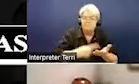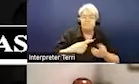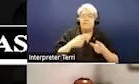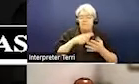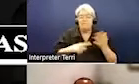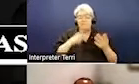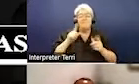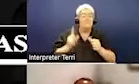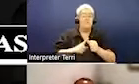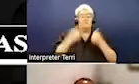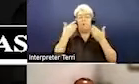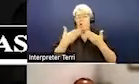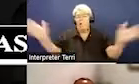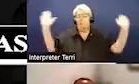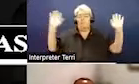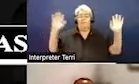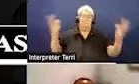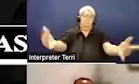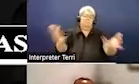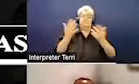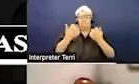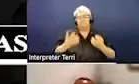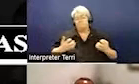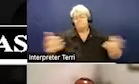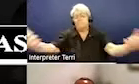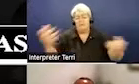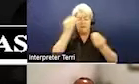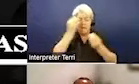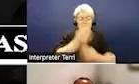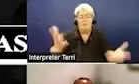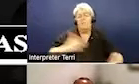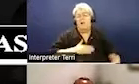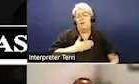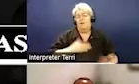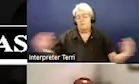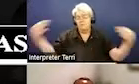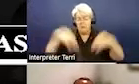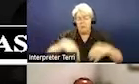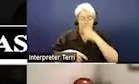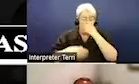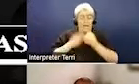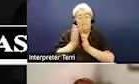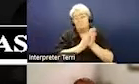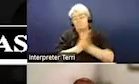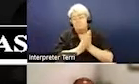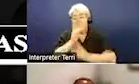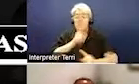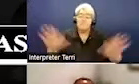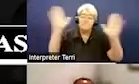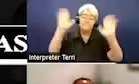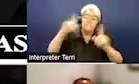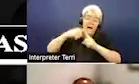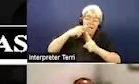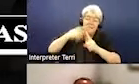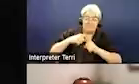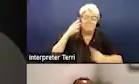welcome everyone to the session and look forward to a wonderfully positive session today. If